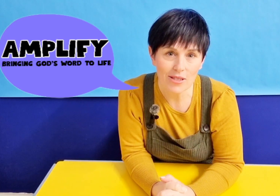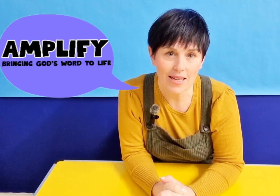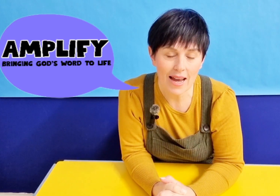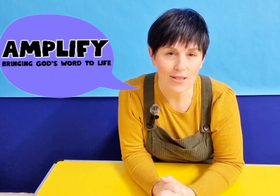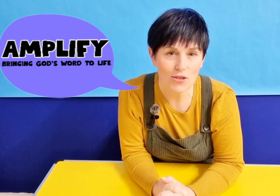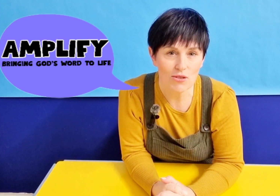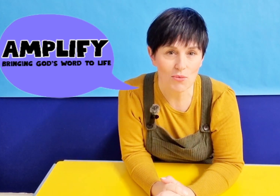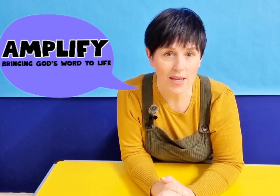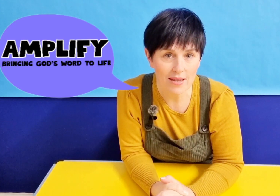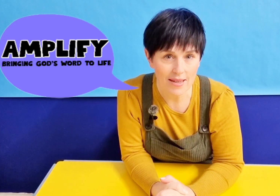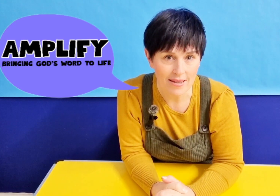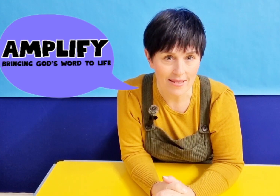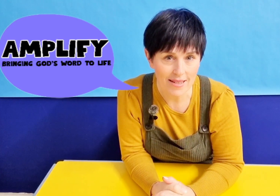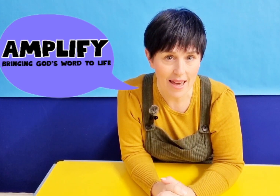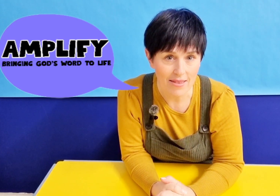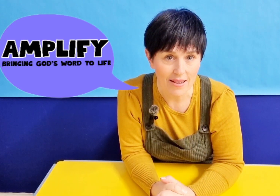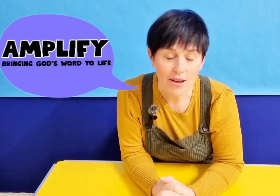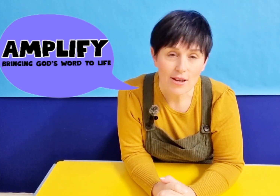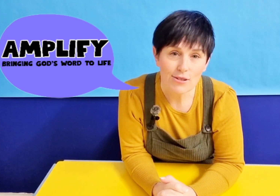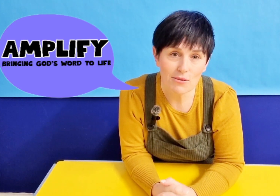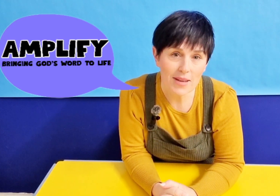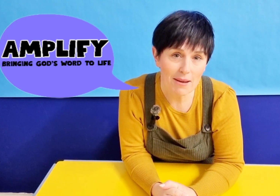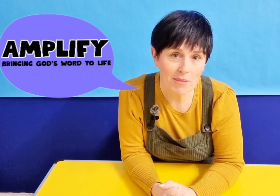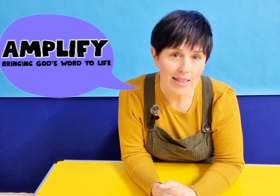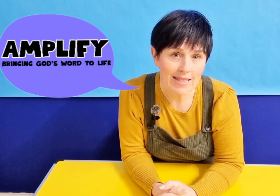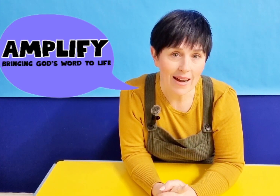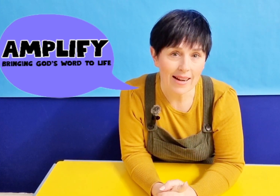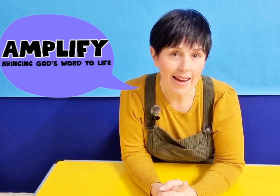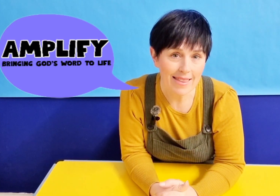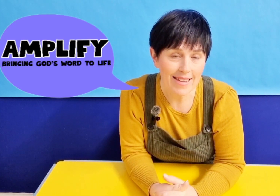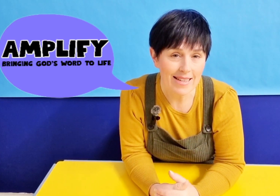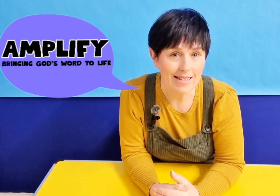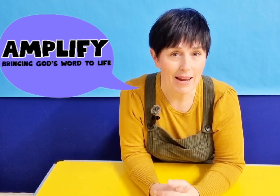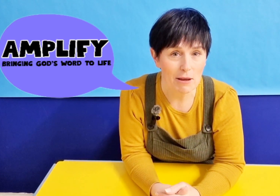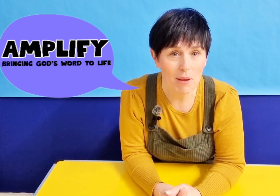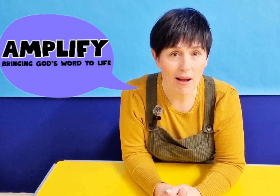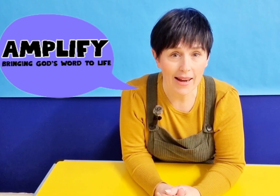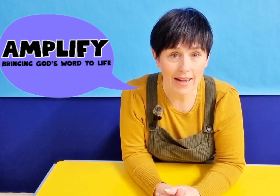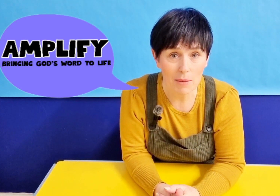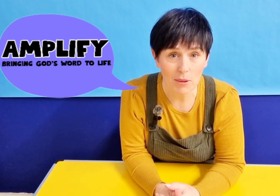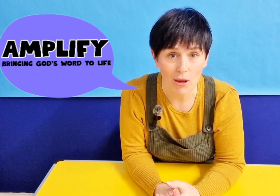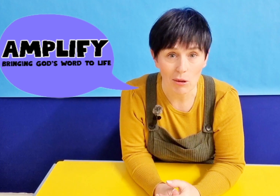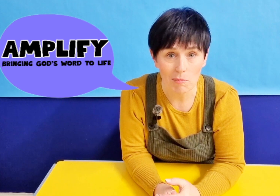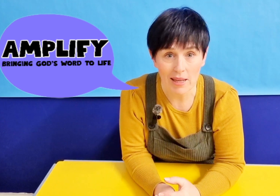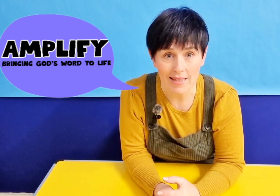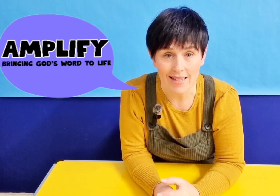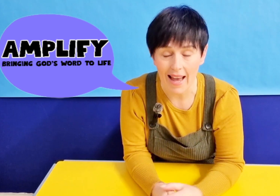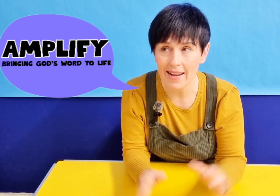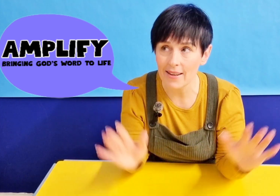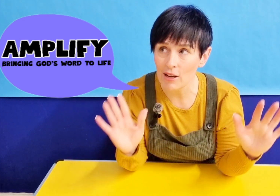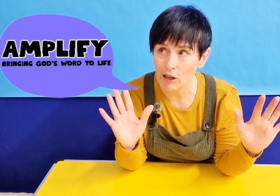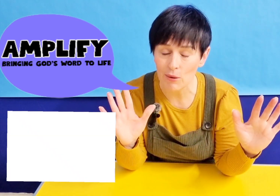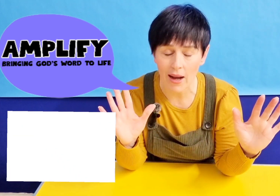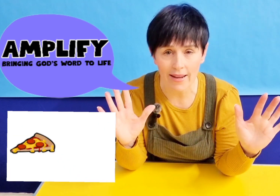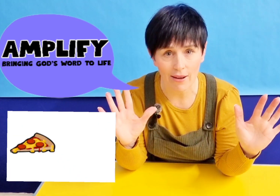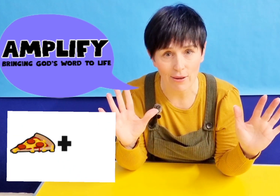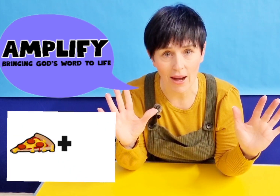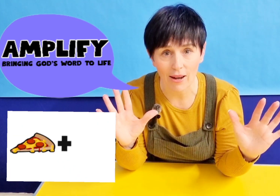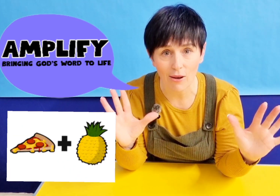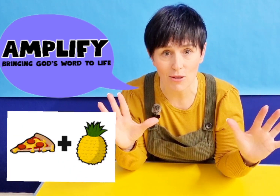salty and sweet things together. So that means I like things like pineapple on pizza. And I know, a lot of